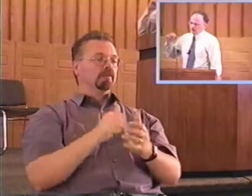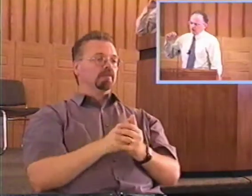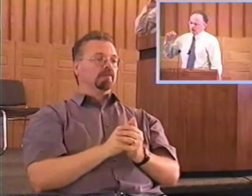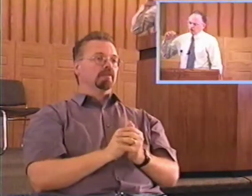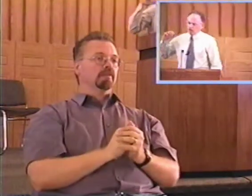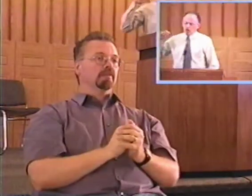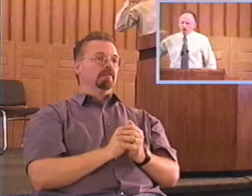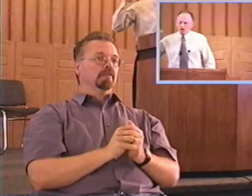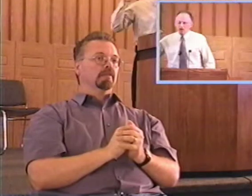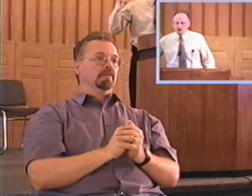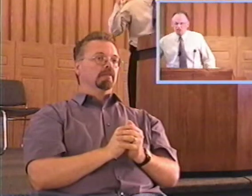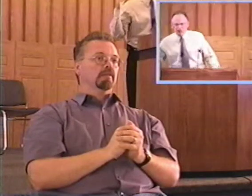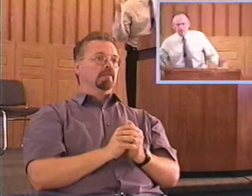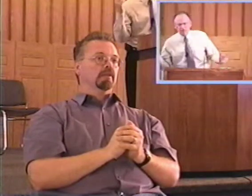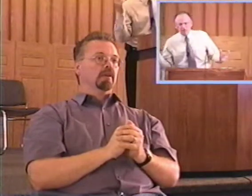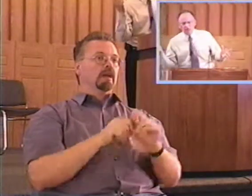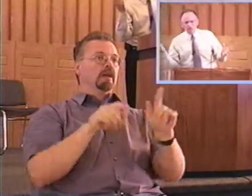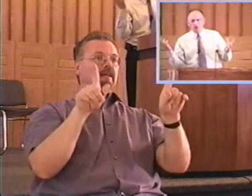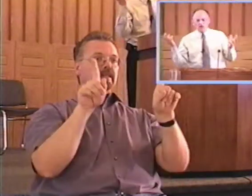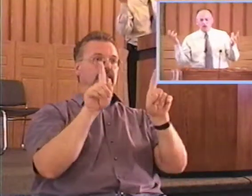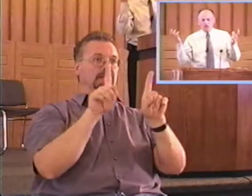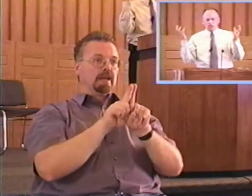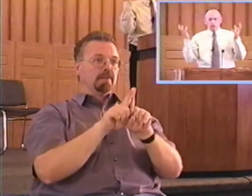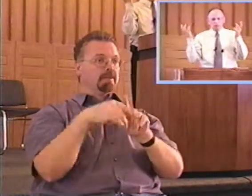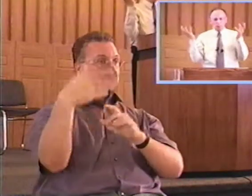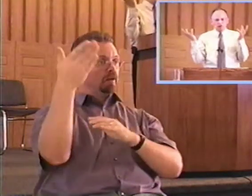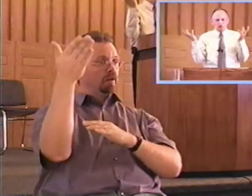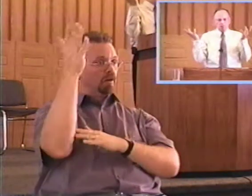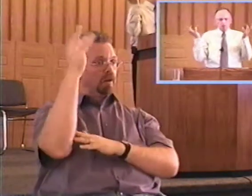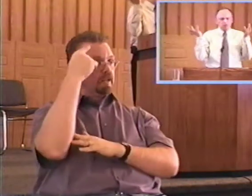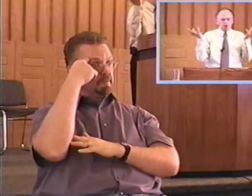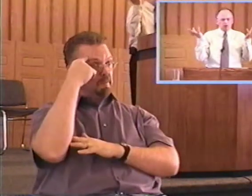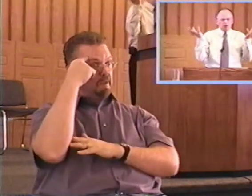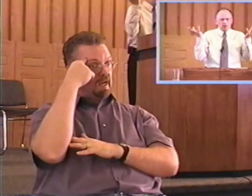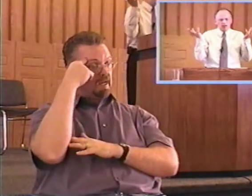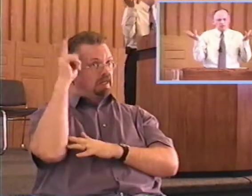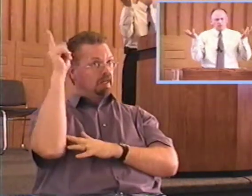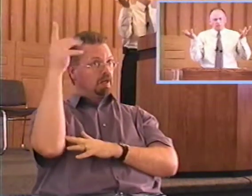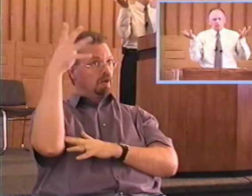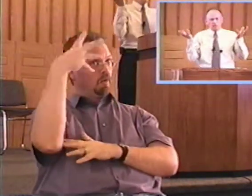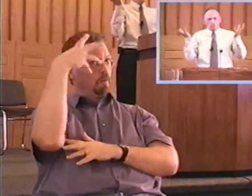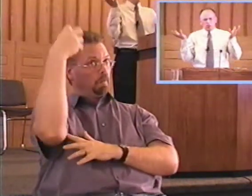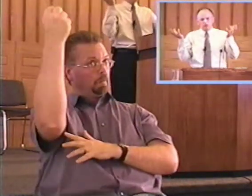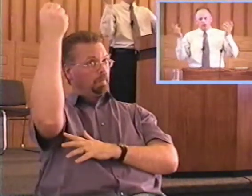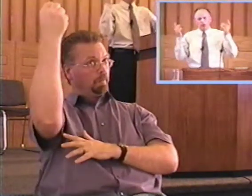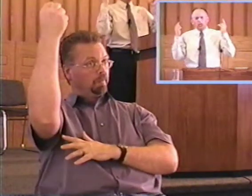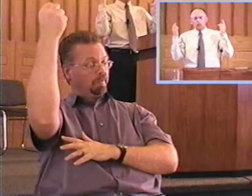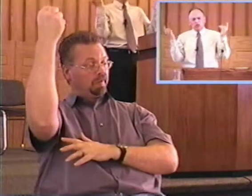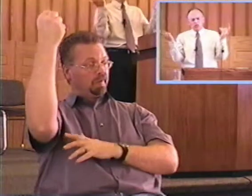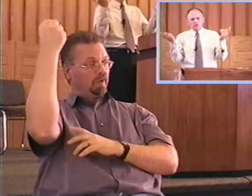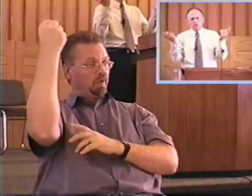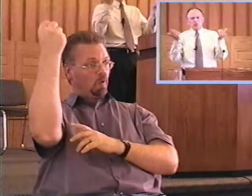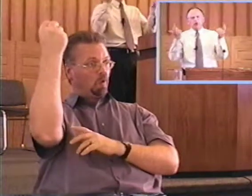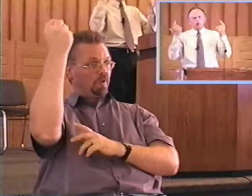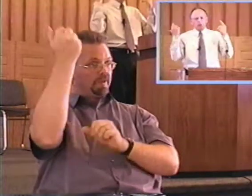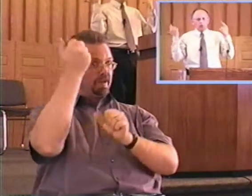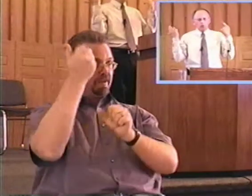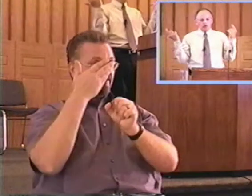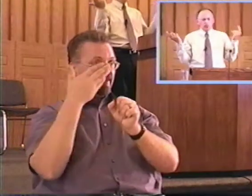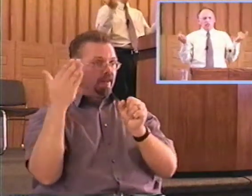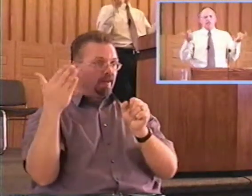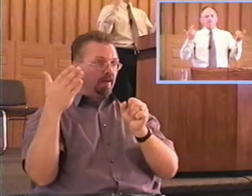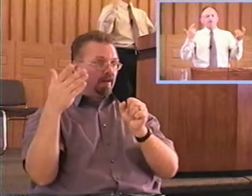as the fact that in God's infinite mind that remembers and knows everything at once, God is